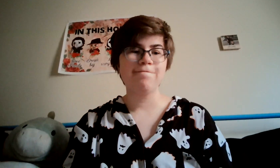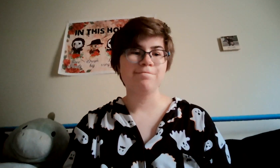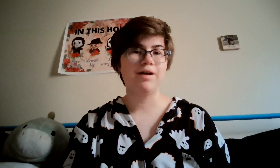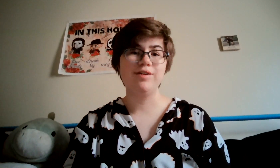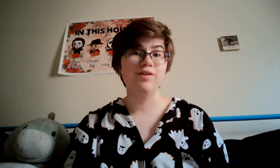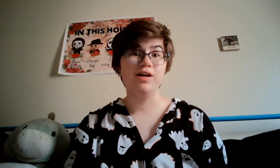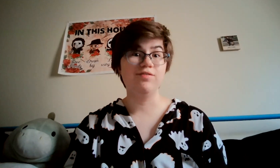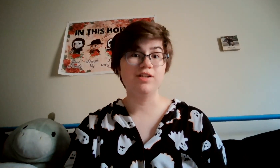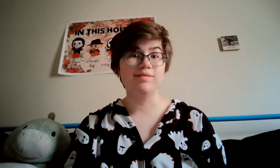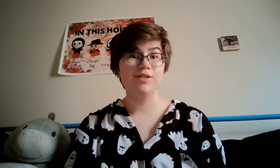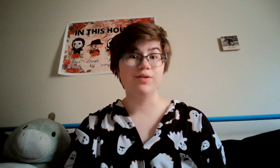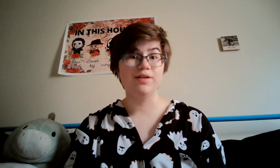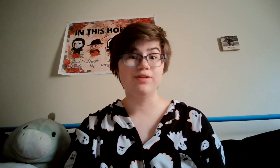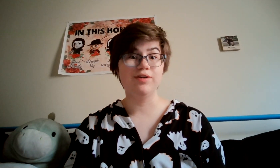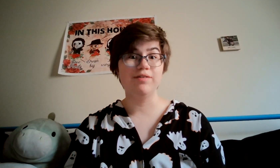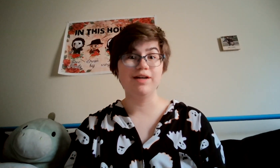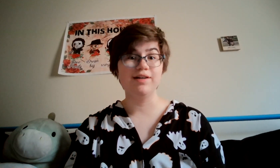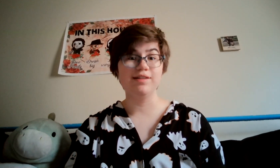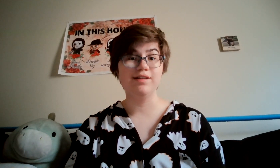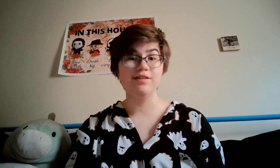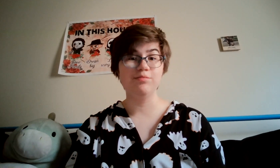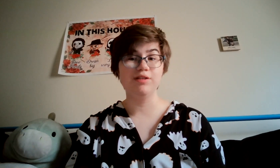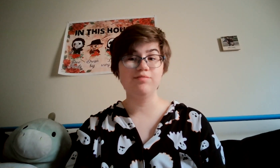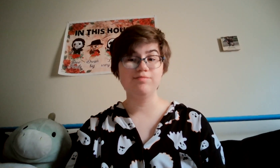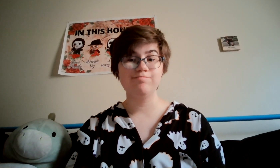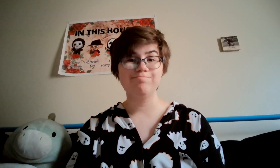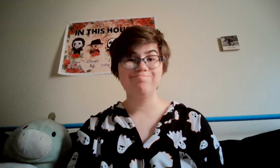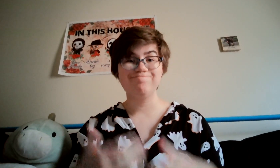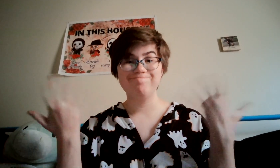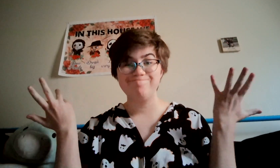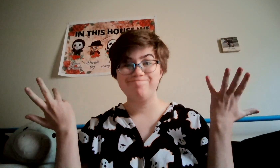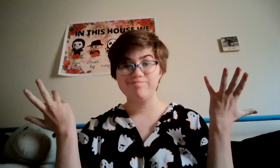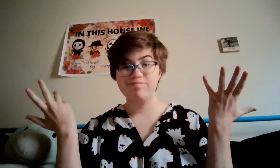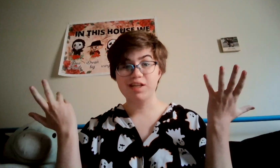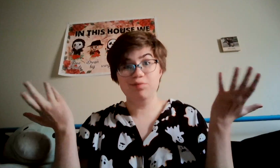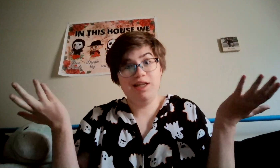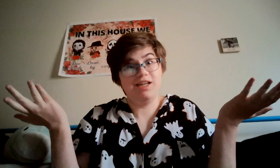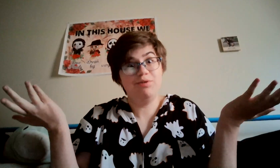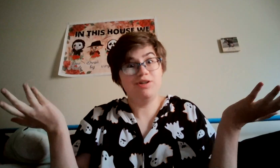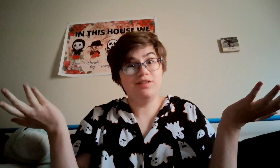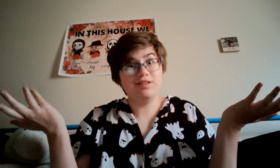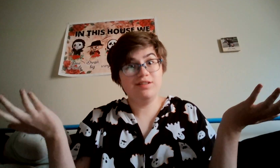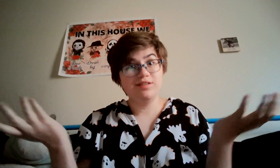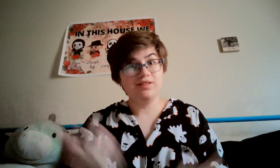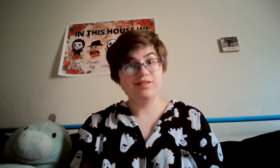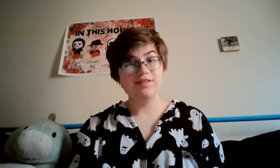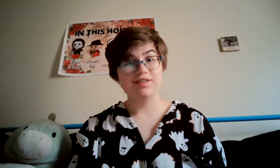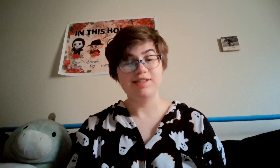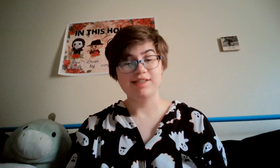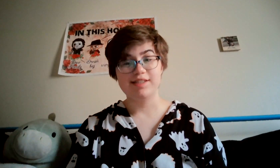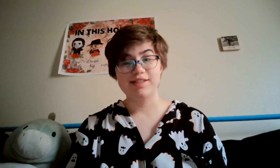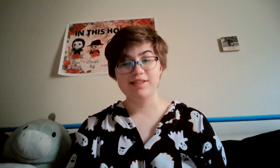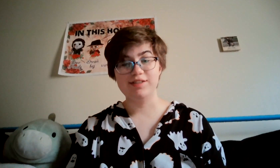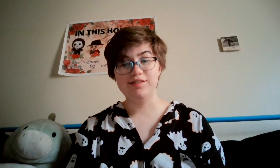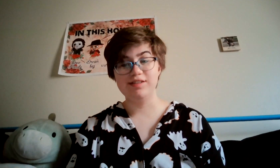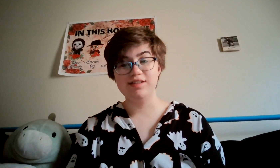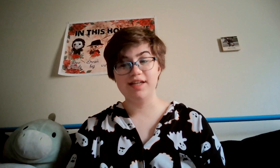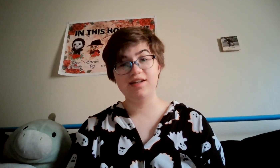I've never gone fishing, so I don't know how accurate that is, but I played Animal Crossing, so it kind of looks